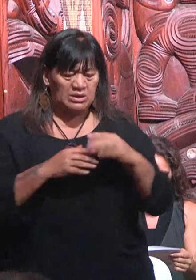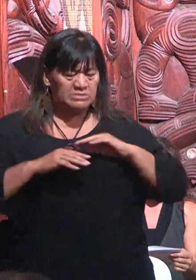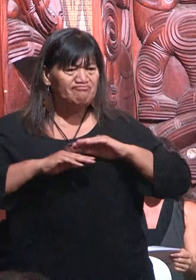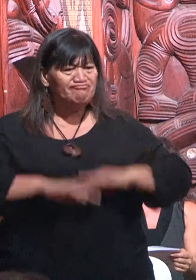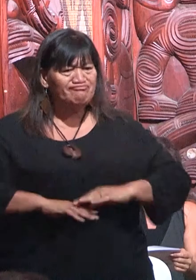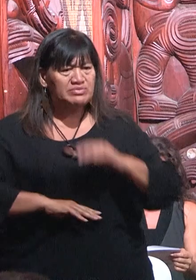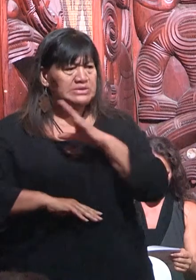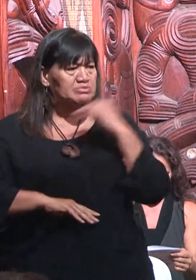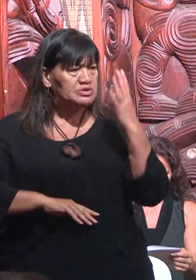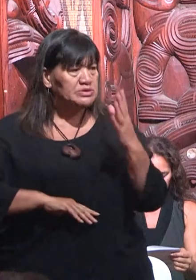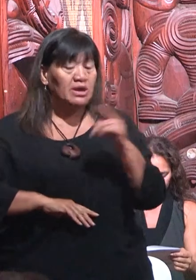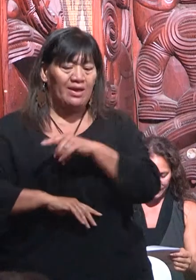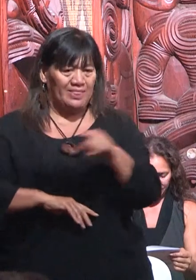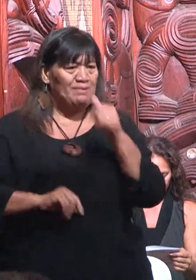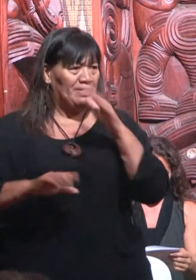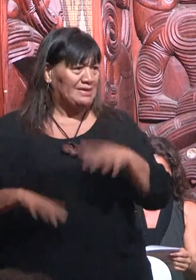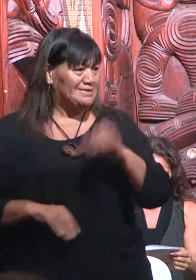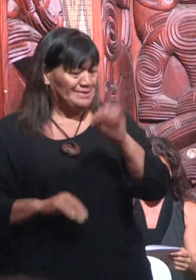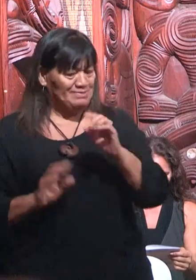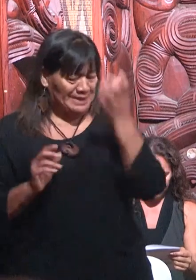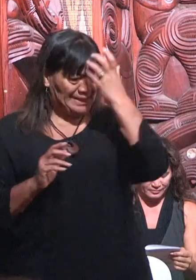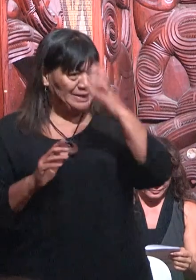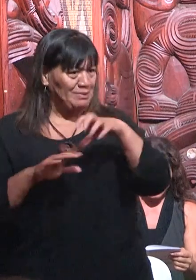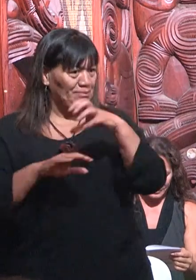spirit, for theirs is the kingdom of heaven.